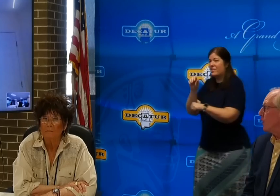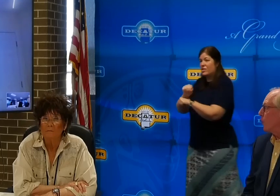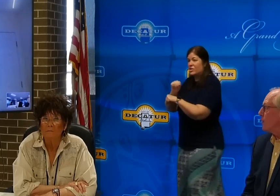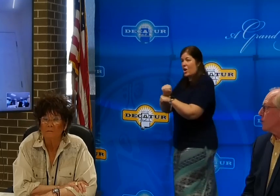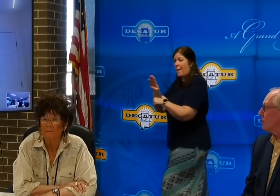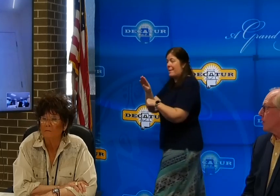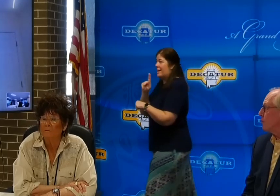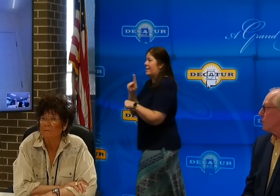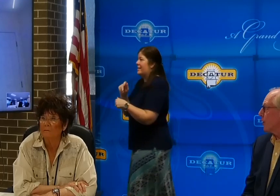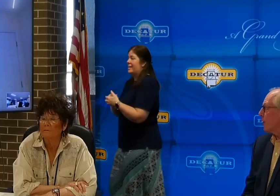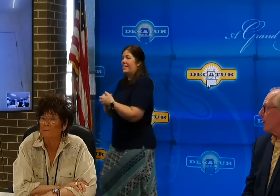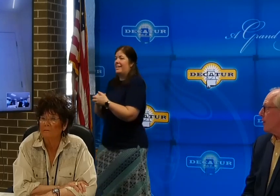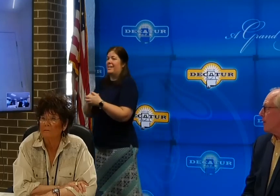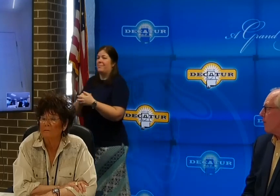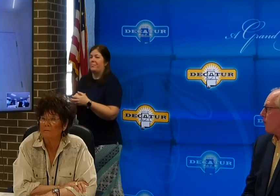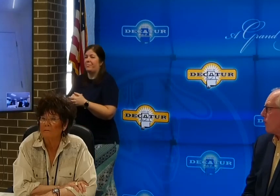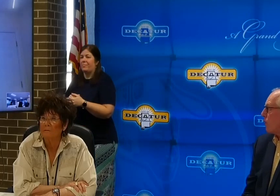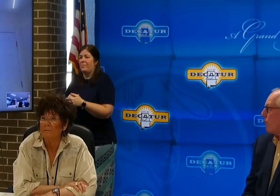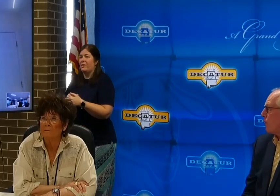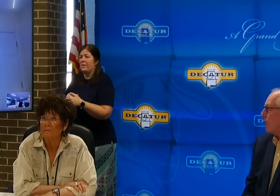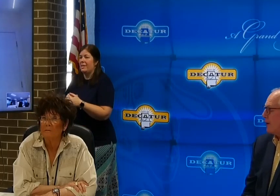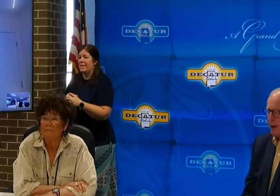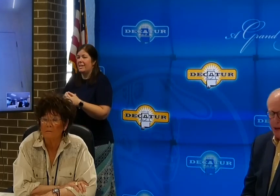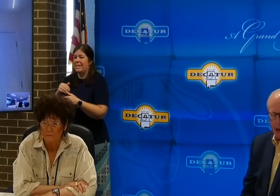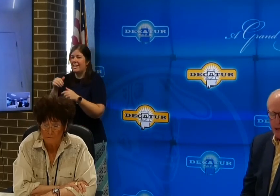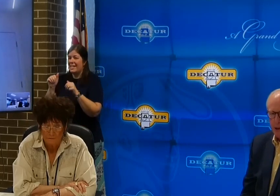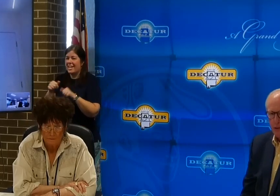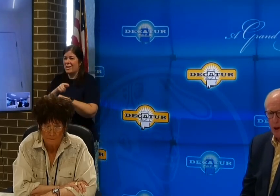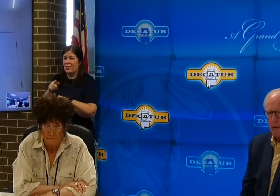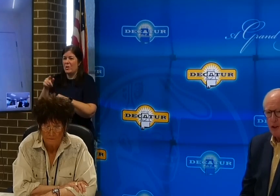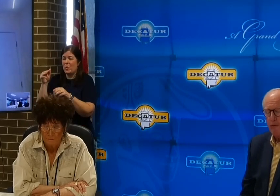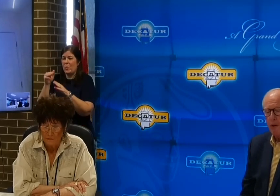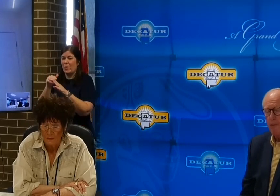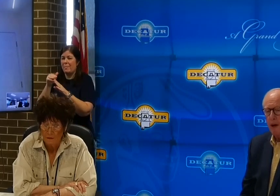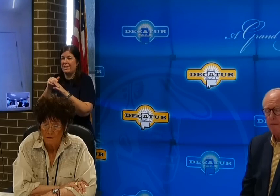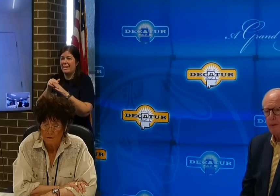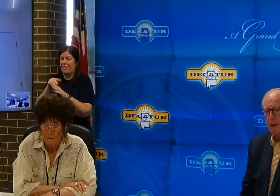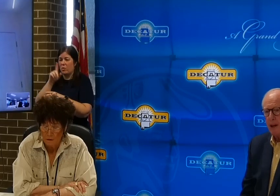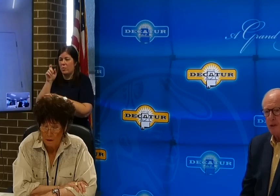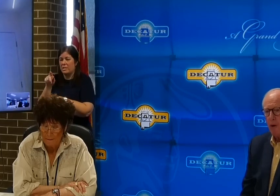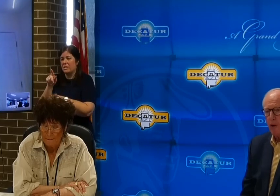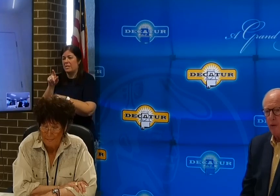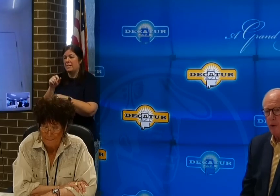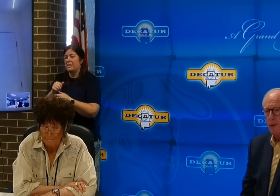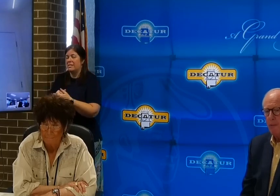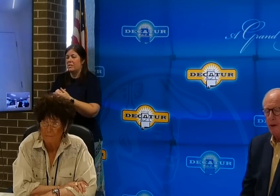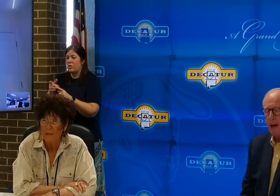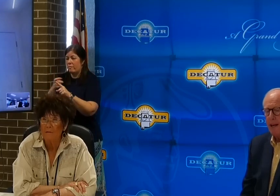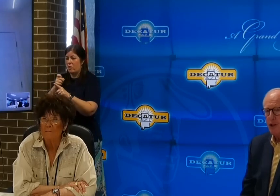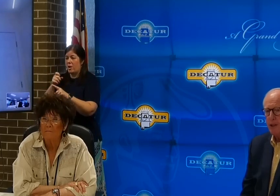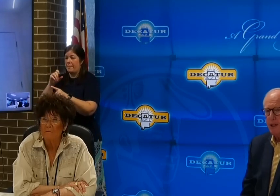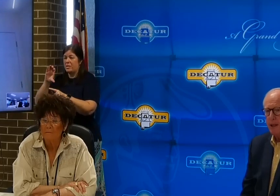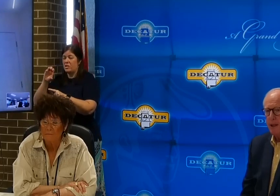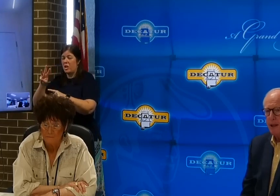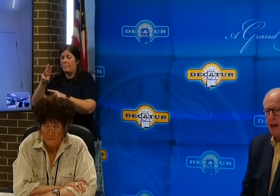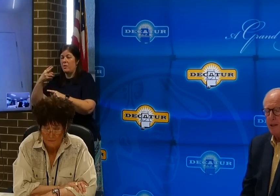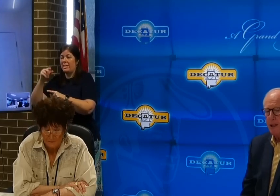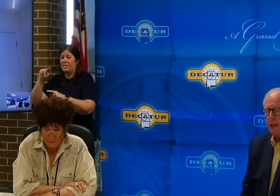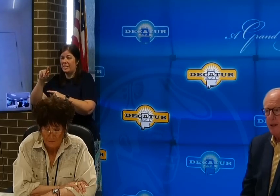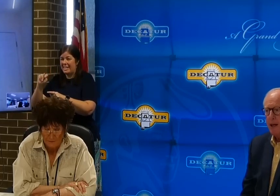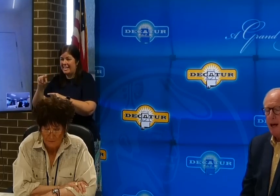Did you hear the question, Mr. Secretary? Could you repeat the question? Yes, Sure. so from Dallas Parker with